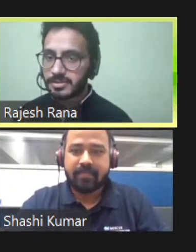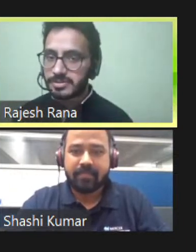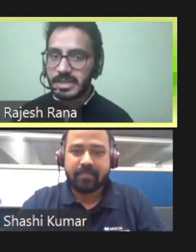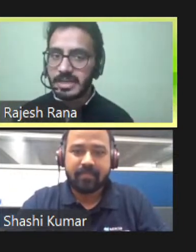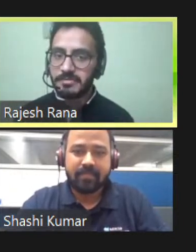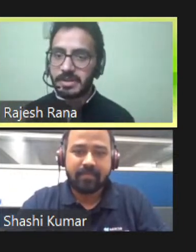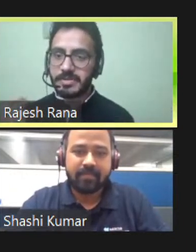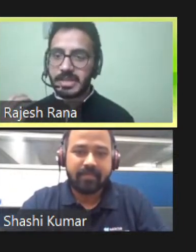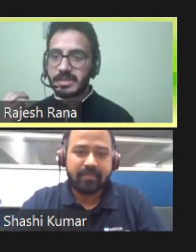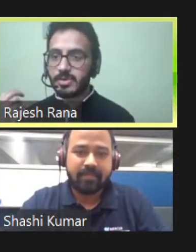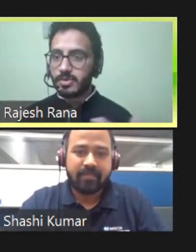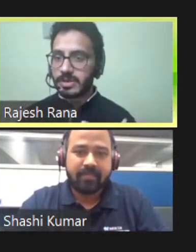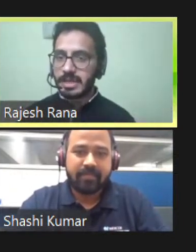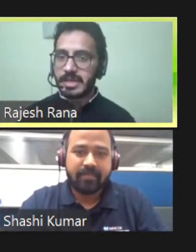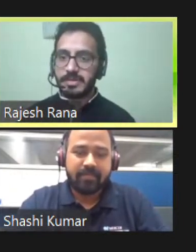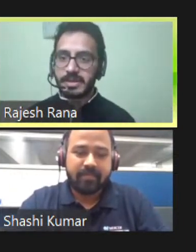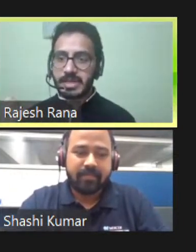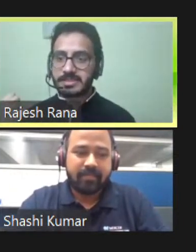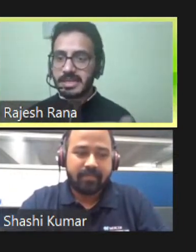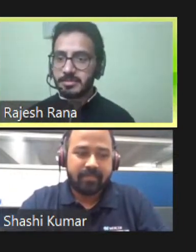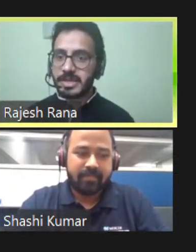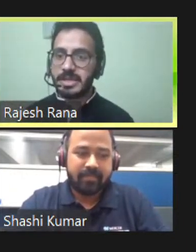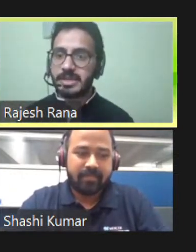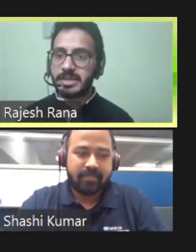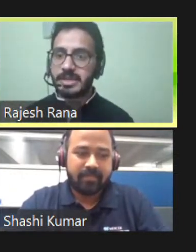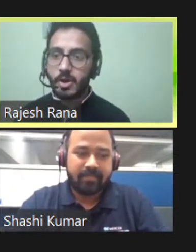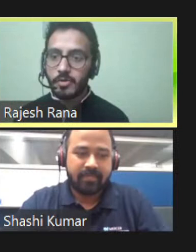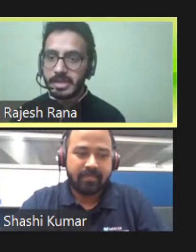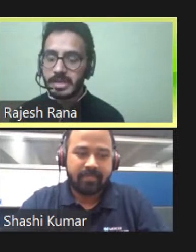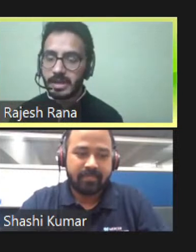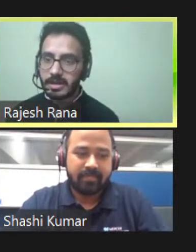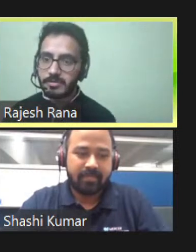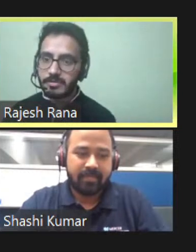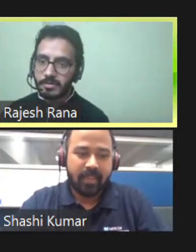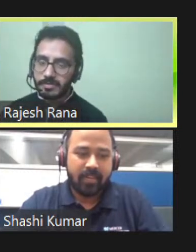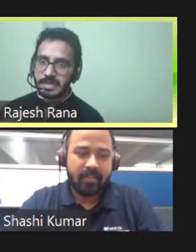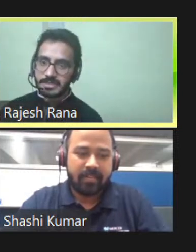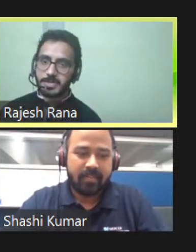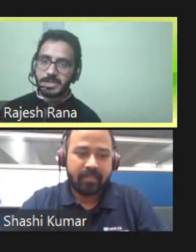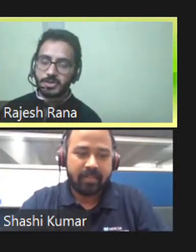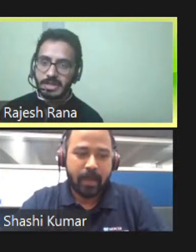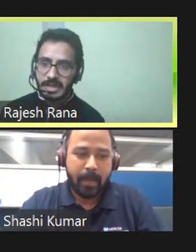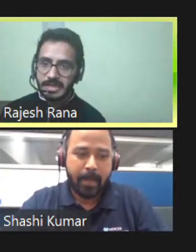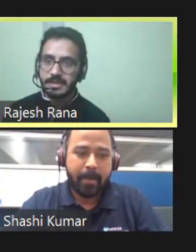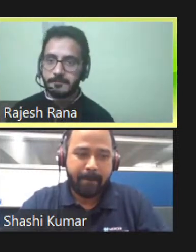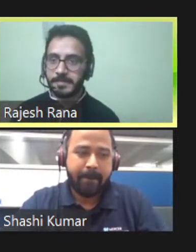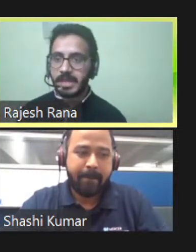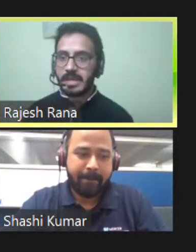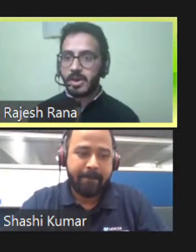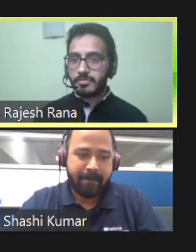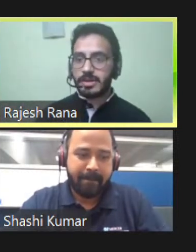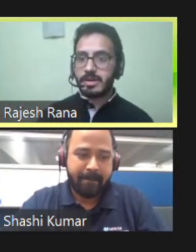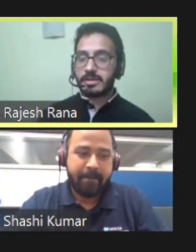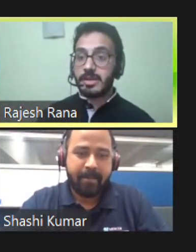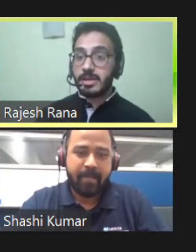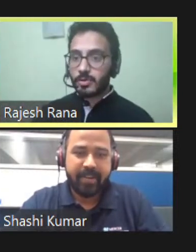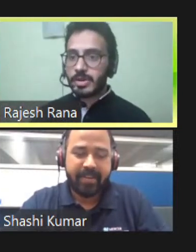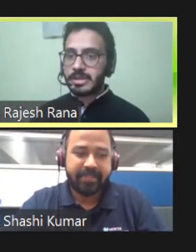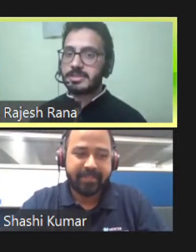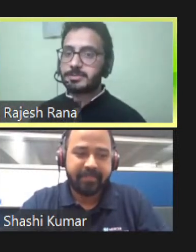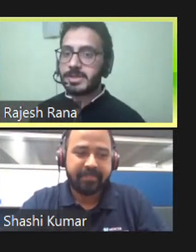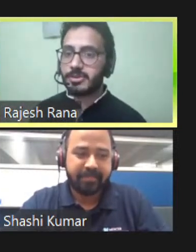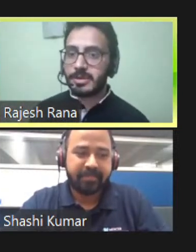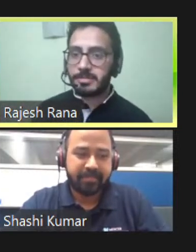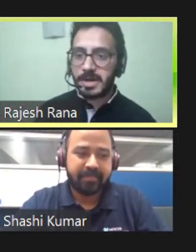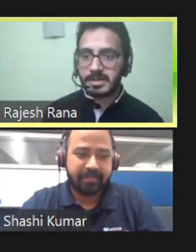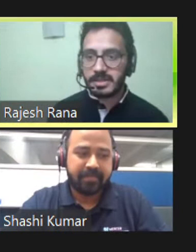for our society, where we can correlate, where we can celebrate how we are evolving in this particular area and how we are growing